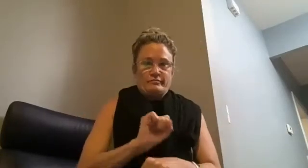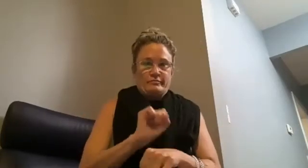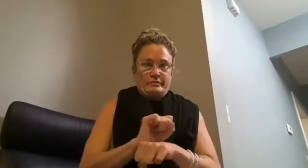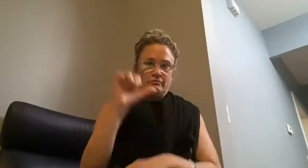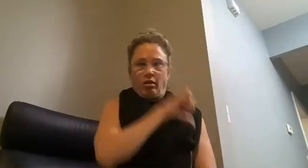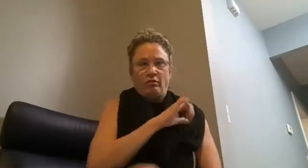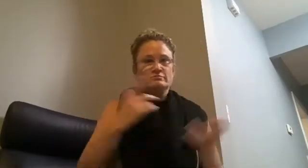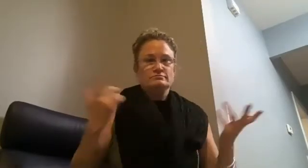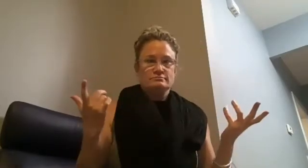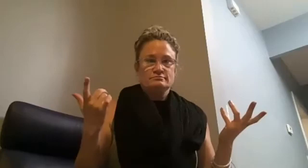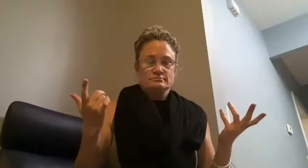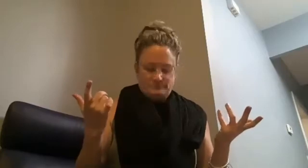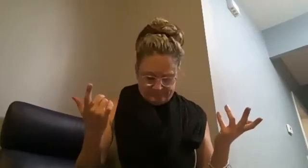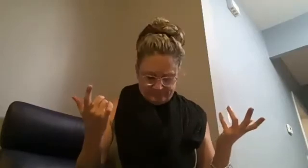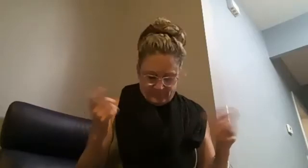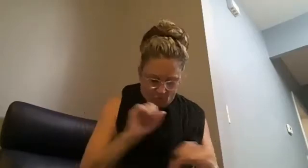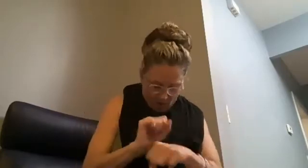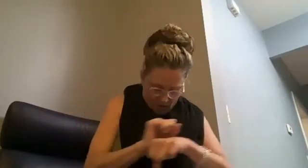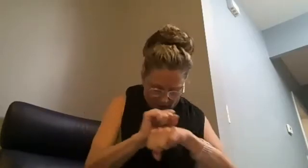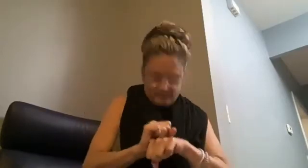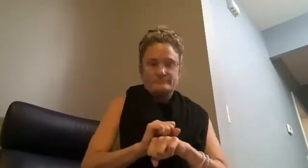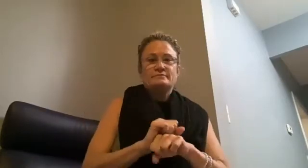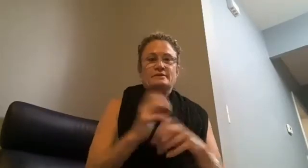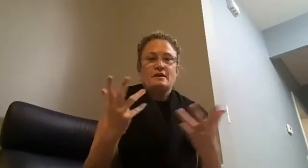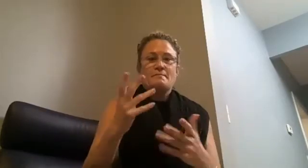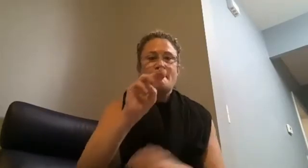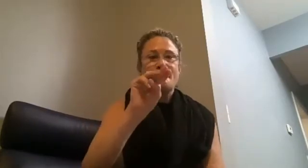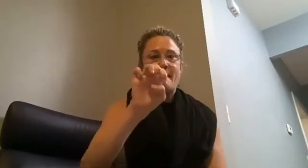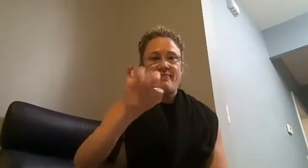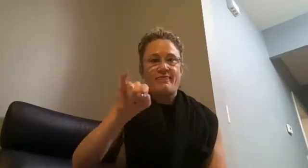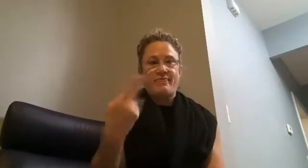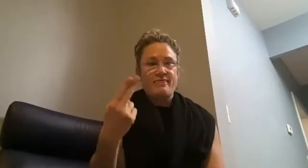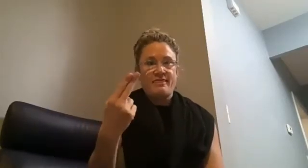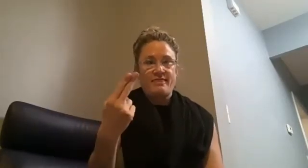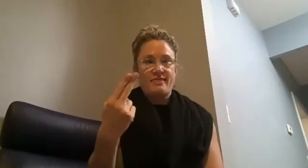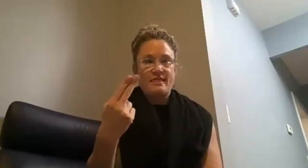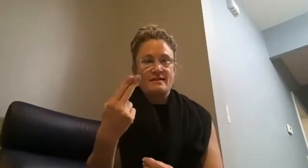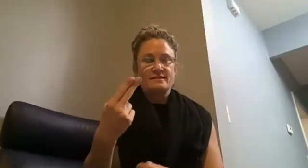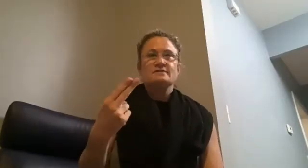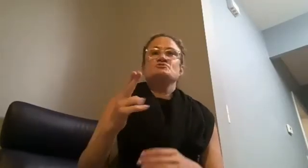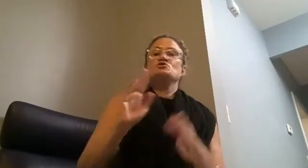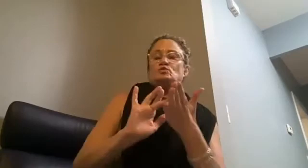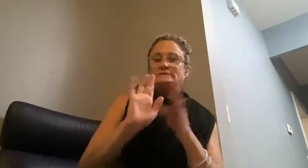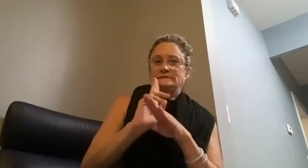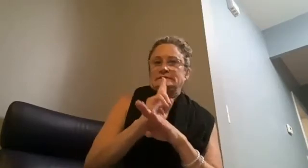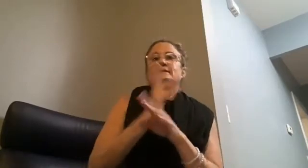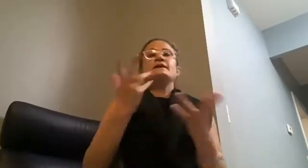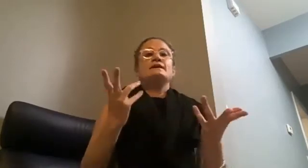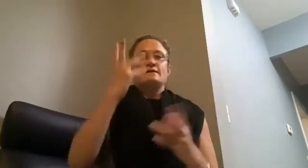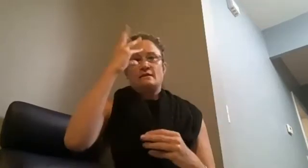mind. At that time, I was doing a ton of methamphetamines, and I wasn't even really high. I was just sleep deprived for like